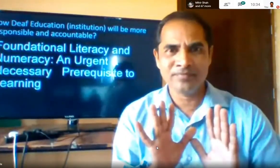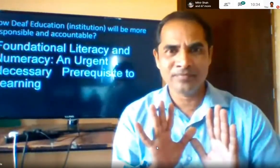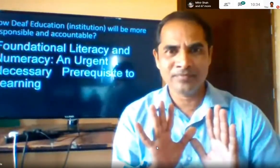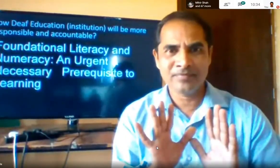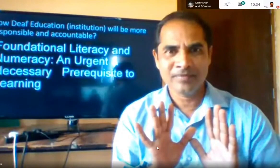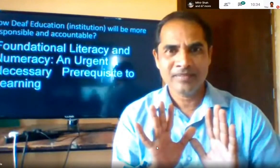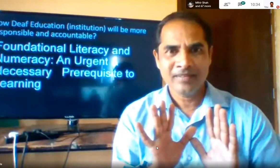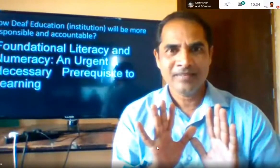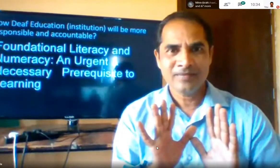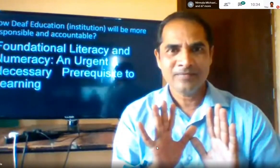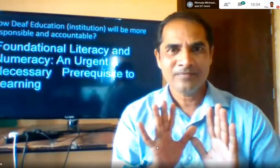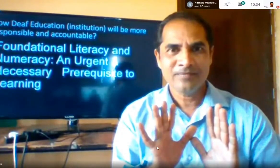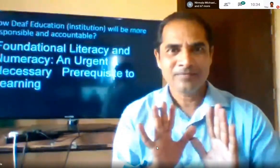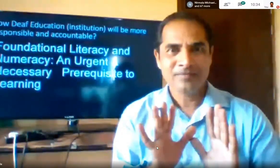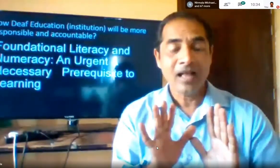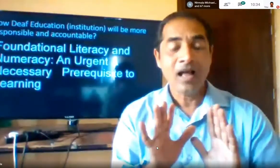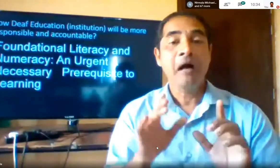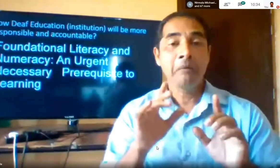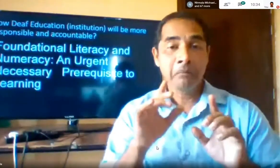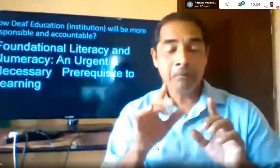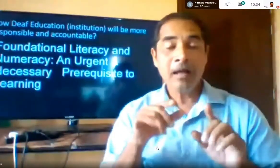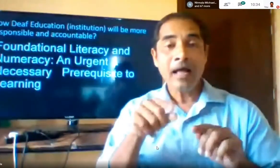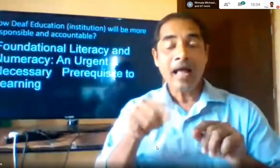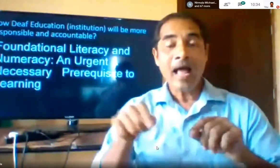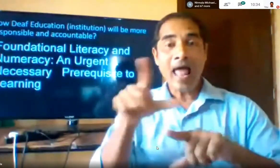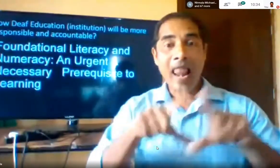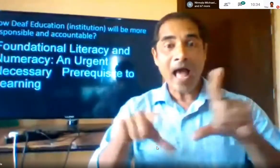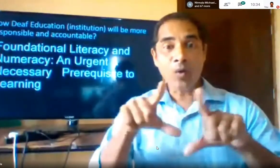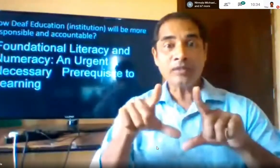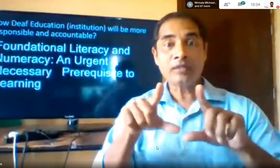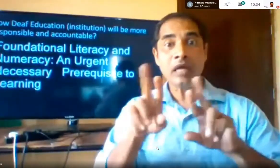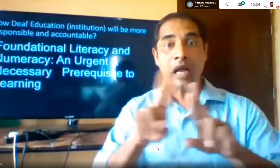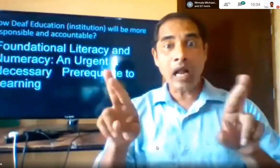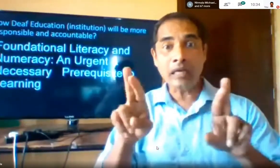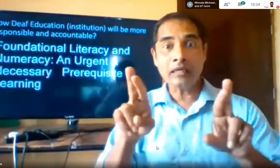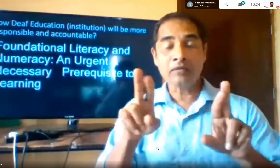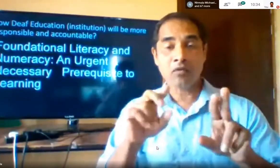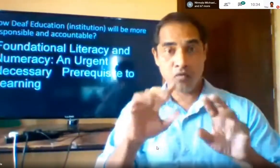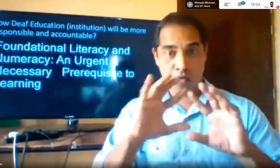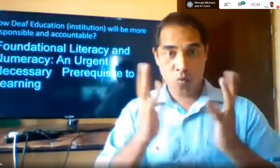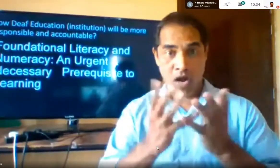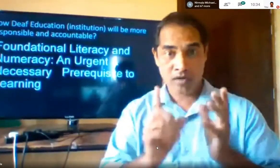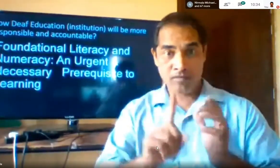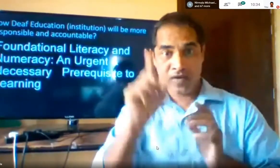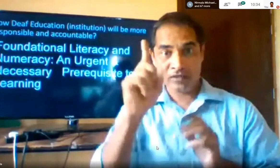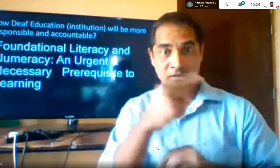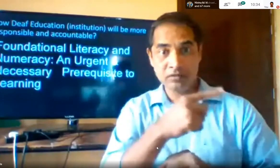Whatever it is, let it be sign language or their mother tongue, they have to acquire the language.